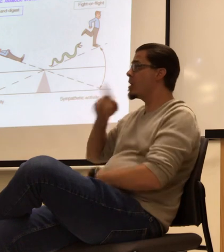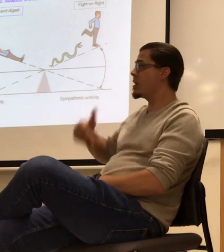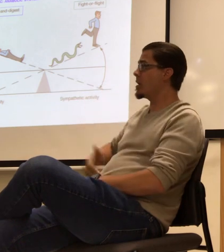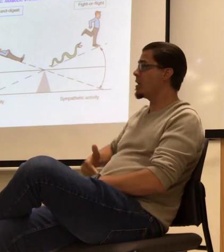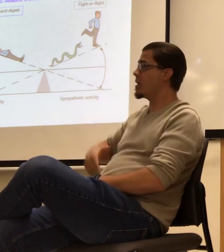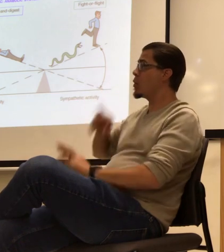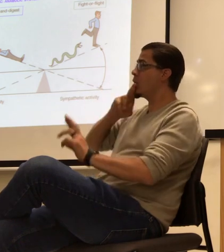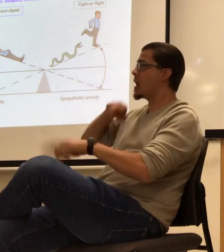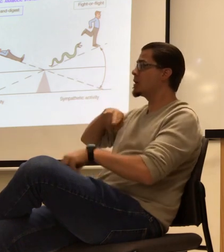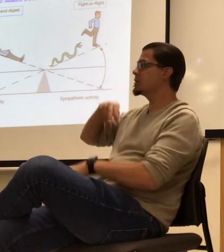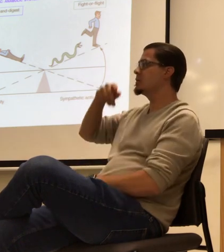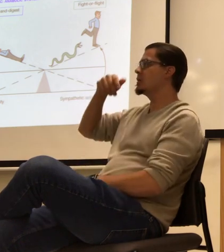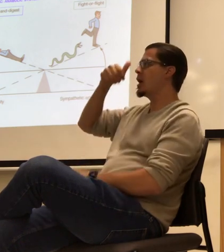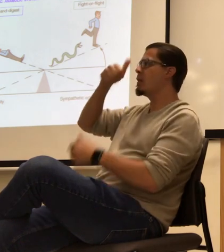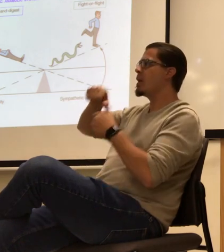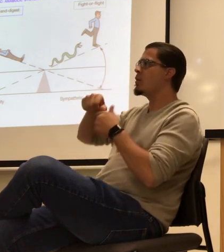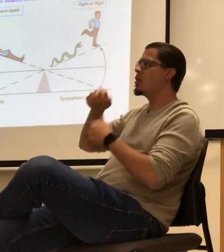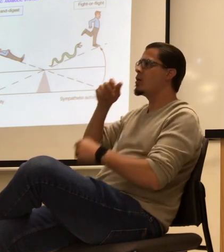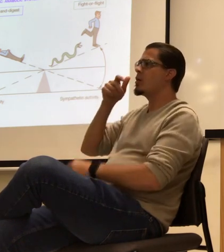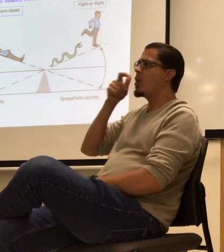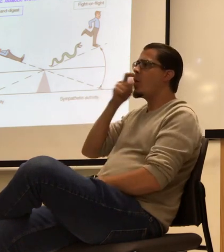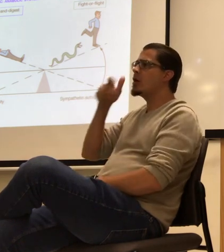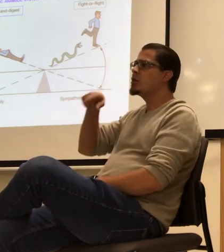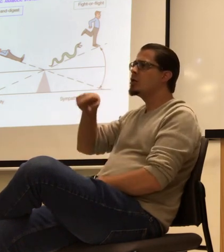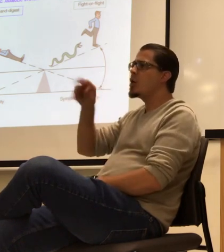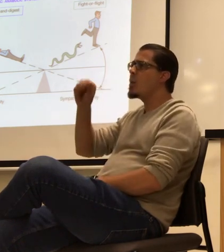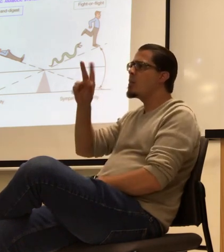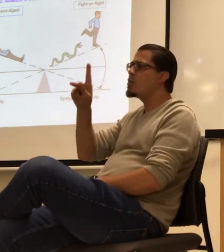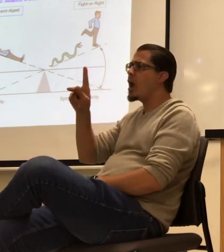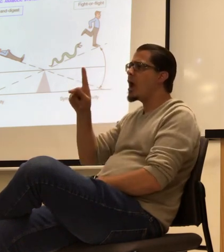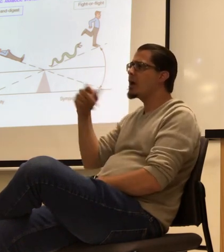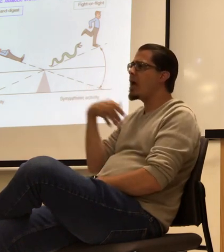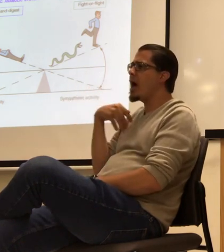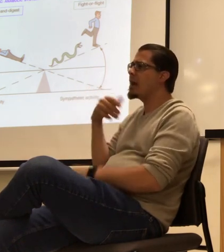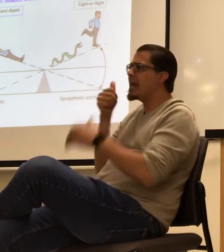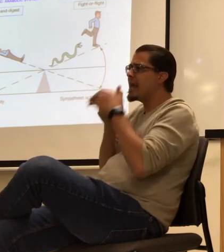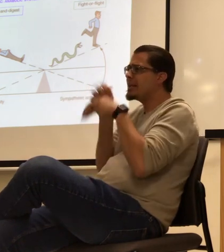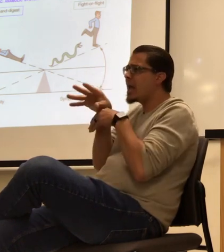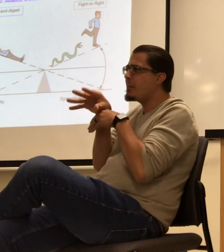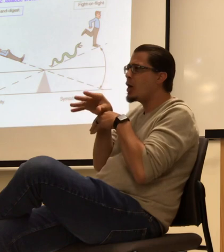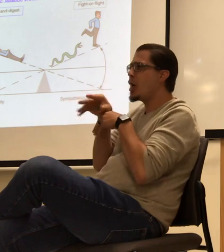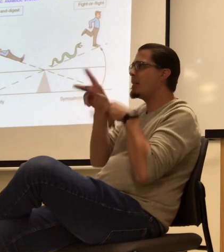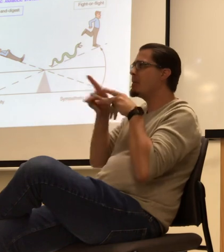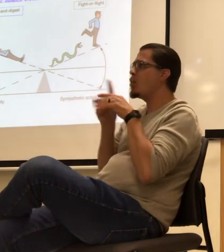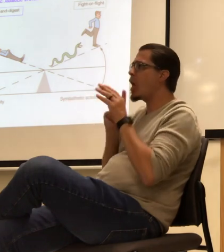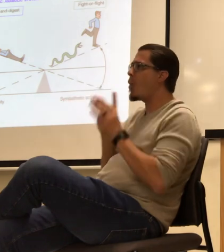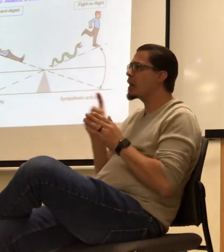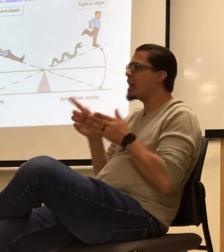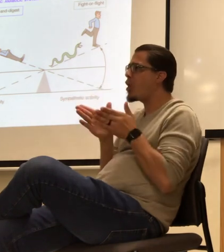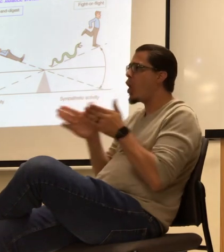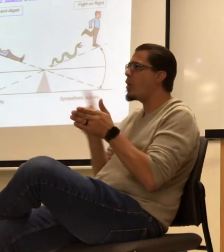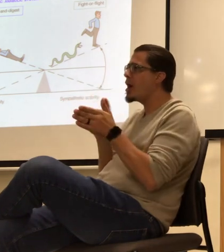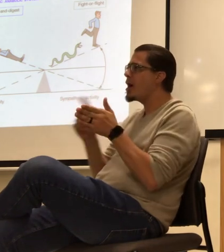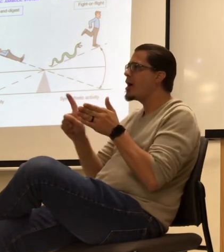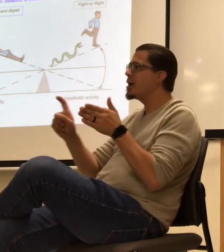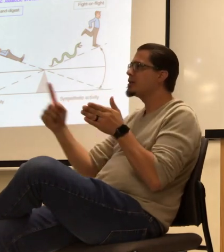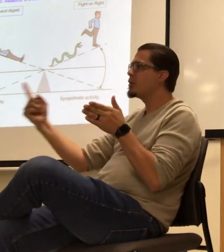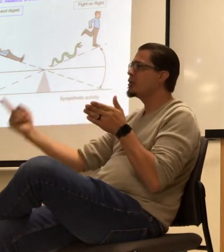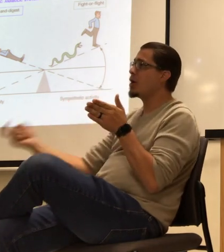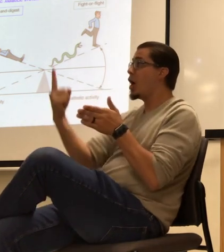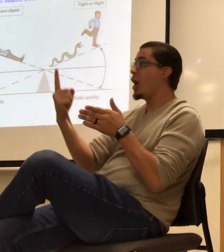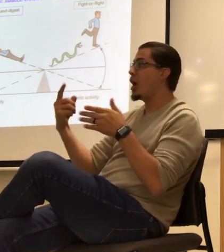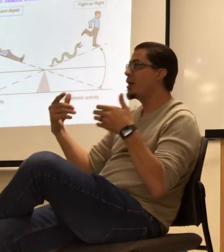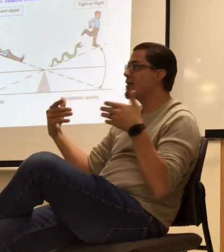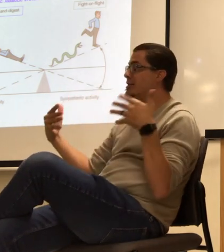remember watching this prank show where they had a hidden camera and people walking down the hall and someone would pop out of a box and